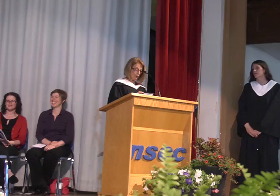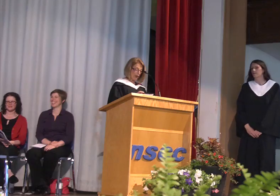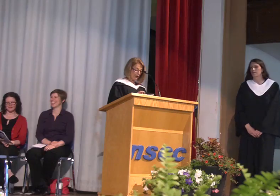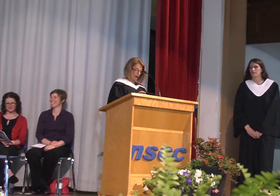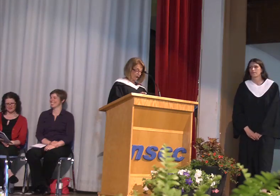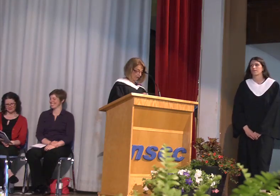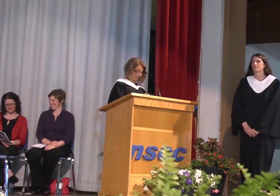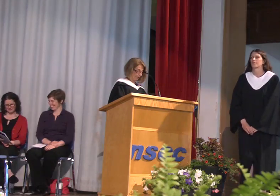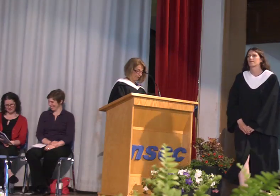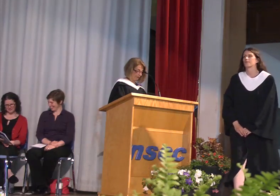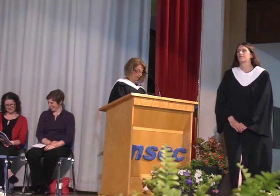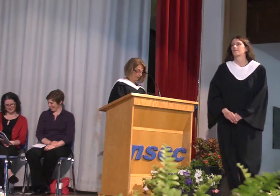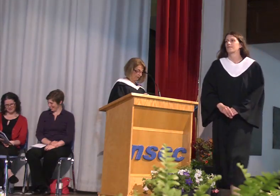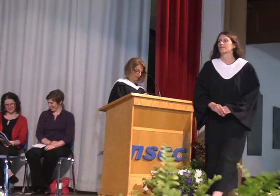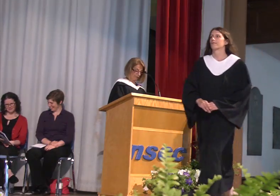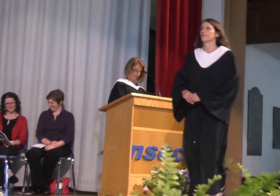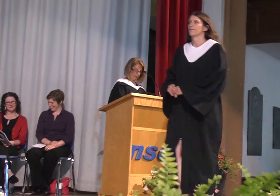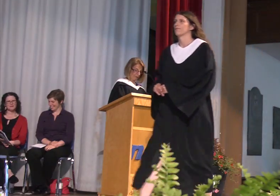Shauna Butler.